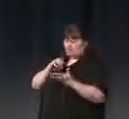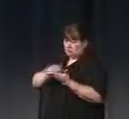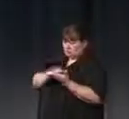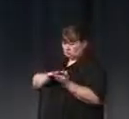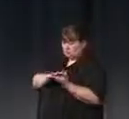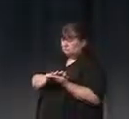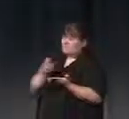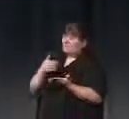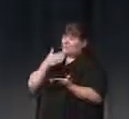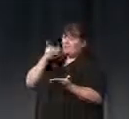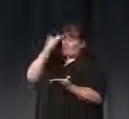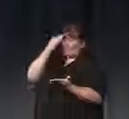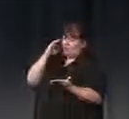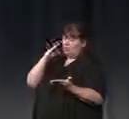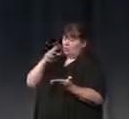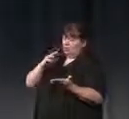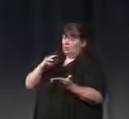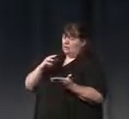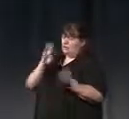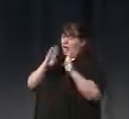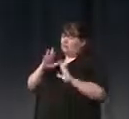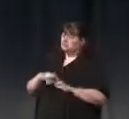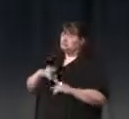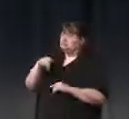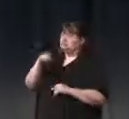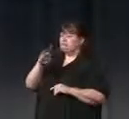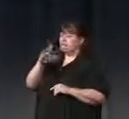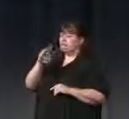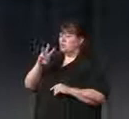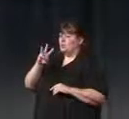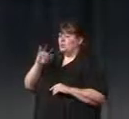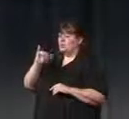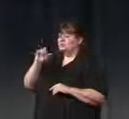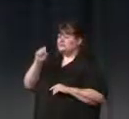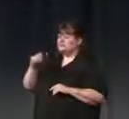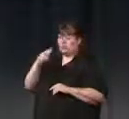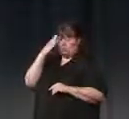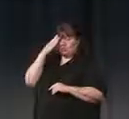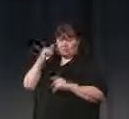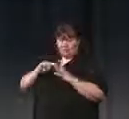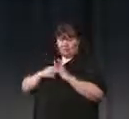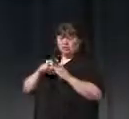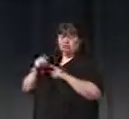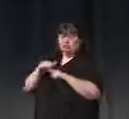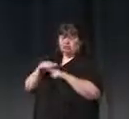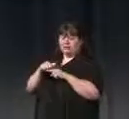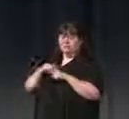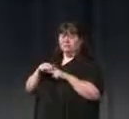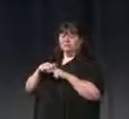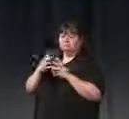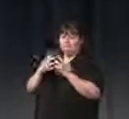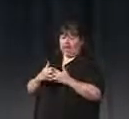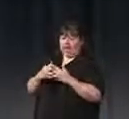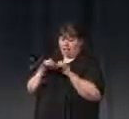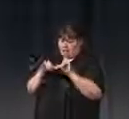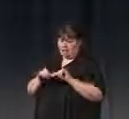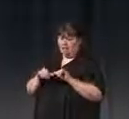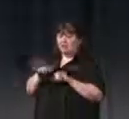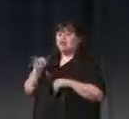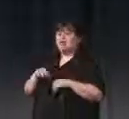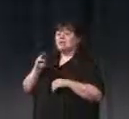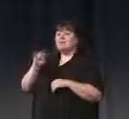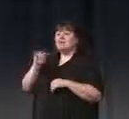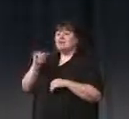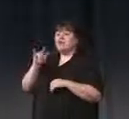better-known biologist Paul Weiss, who was originally trained in mechanical engineering. Here, modulation becomes an explanation